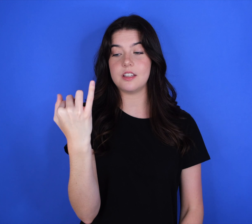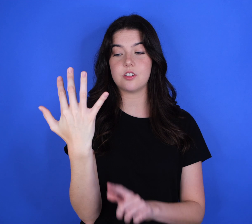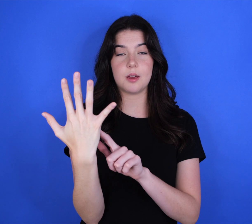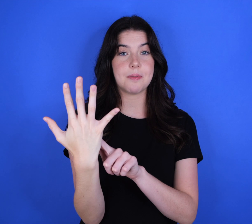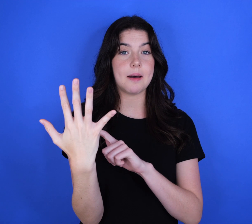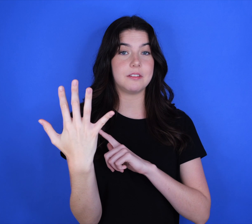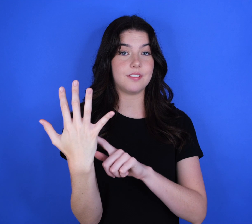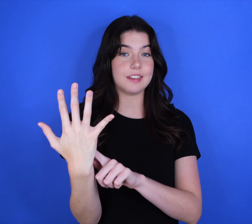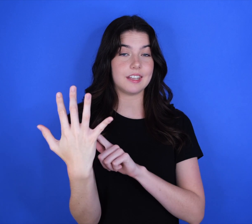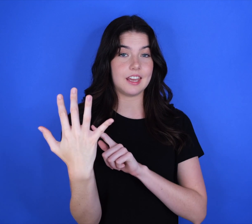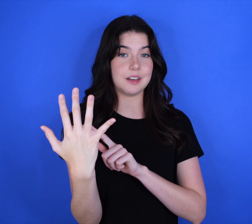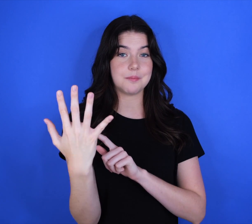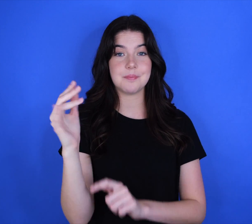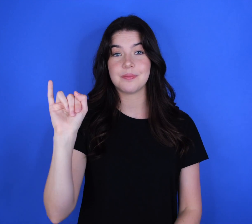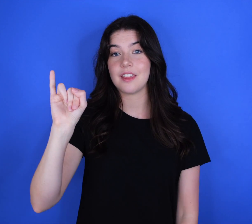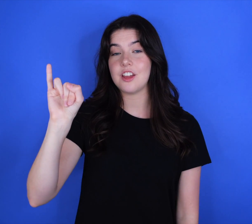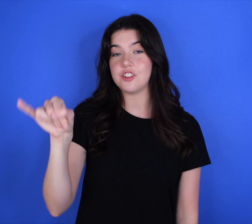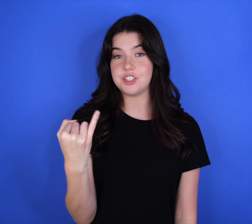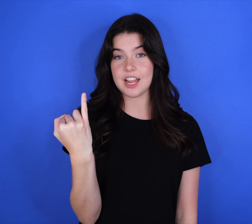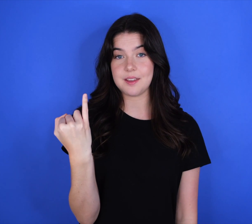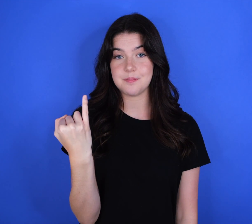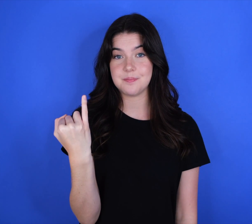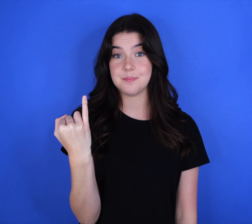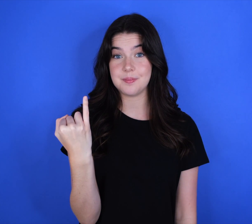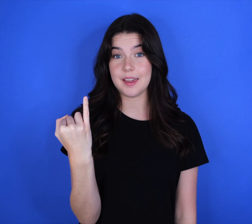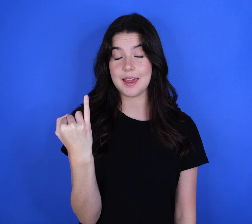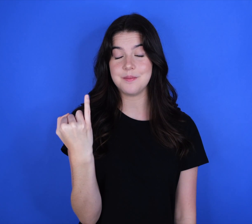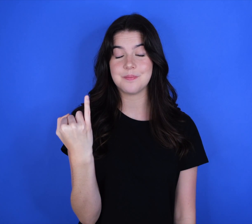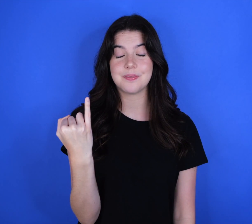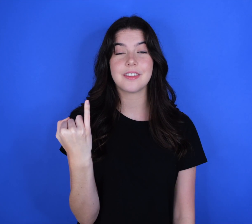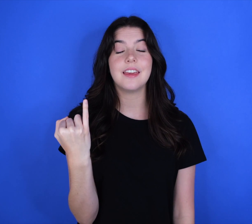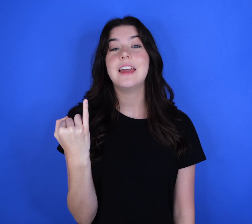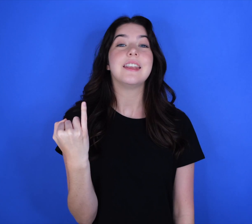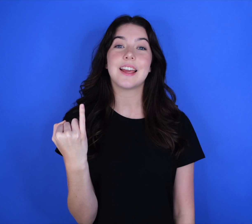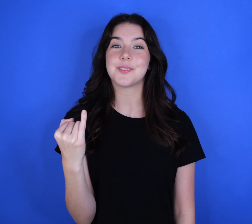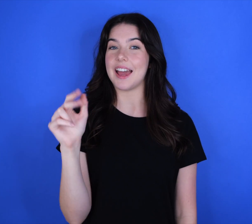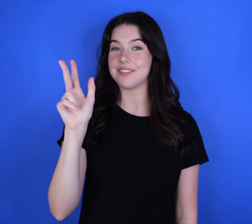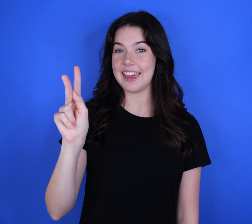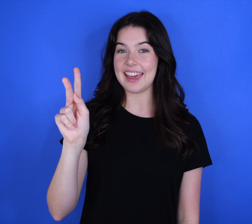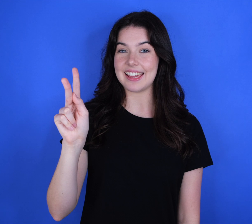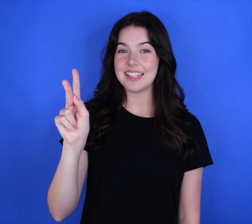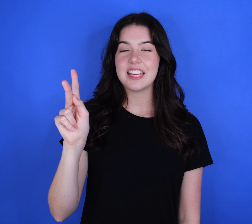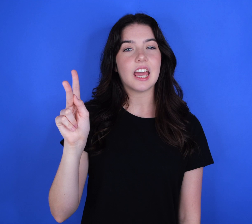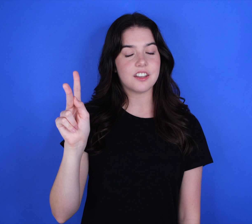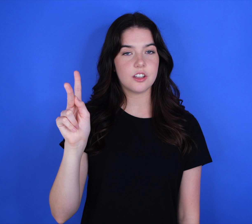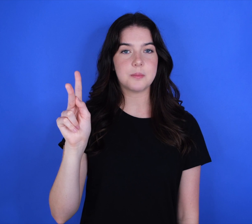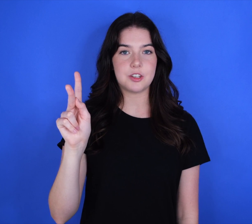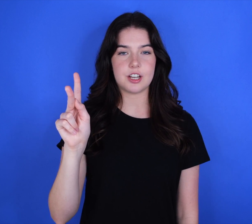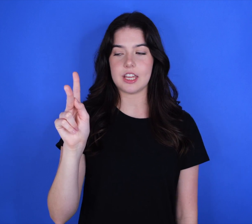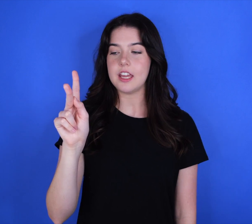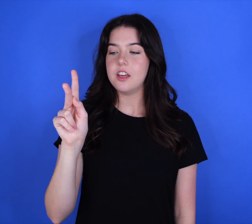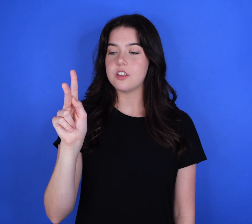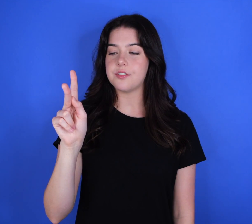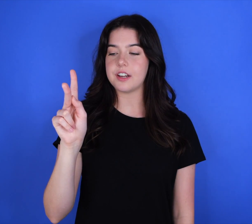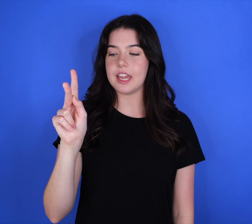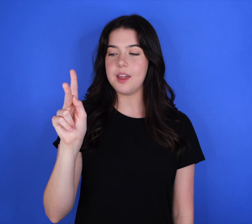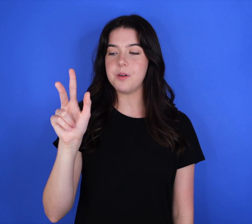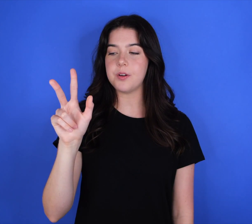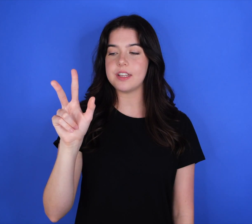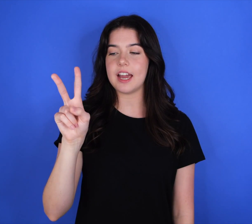so that palm is facing in. J, okay? Next we have K. K is a little bit tricky. So for K, we're going to have